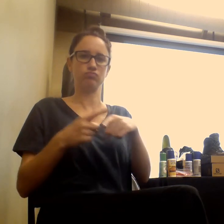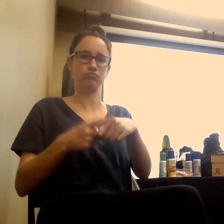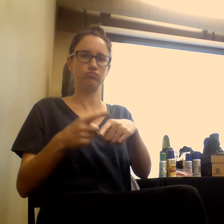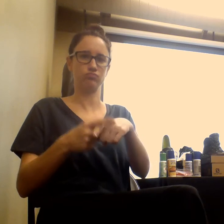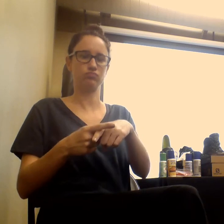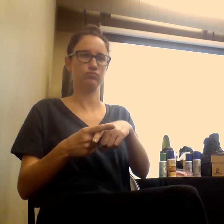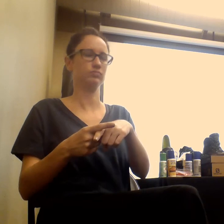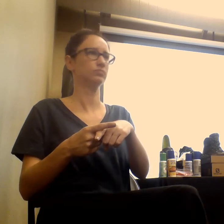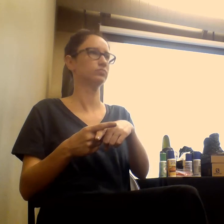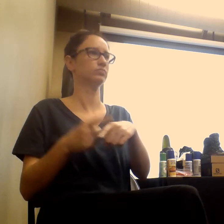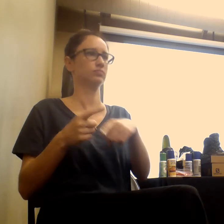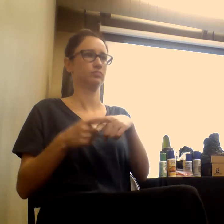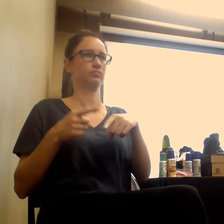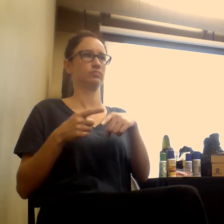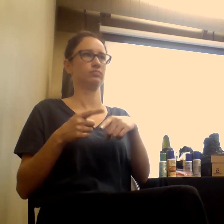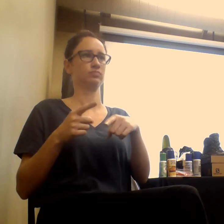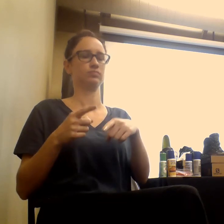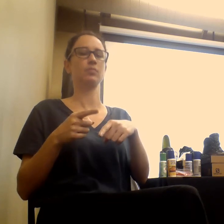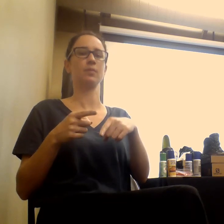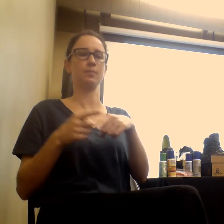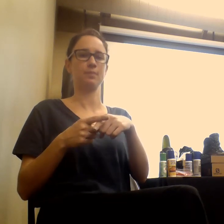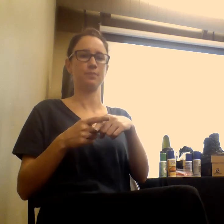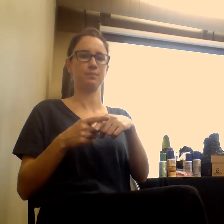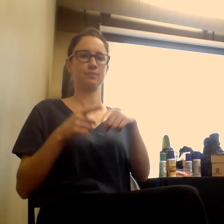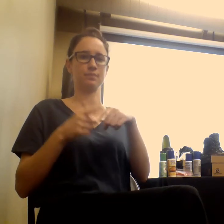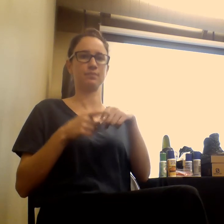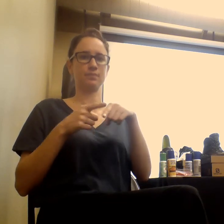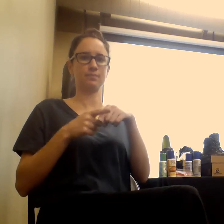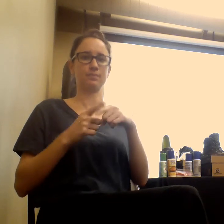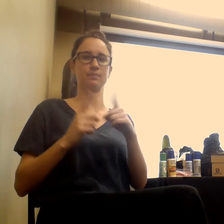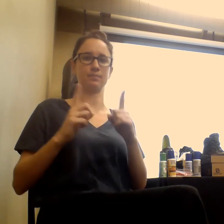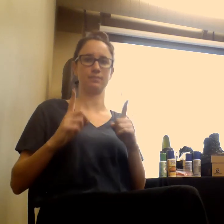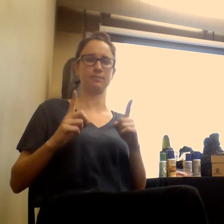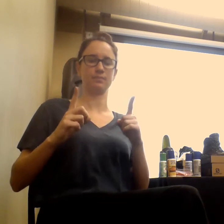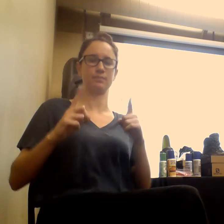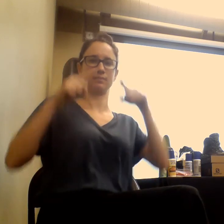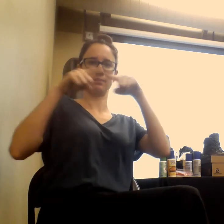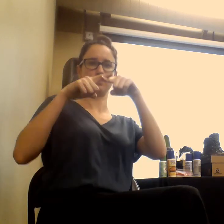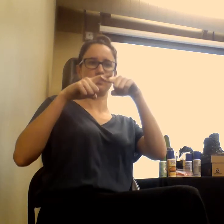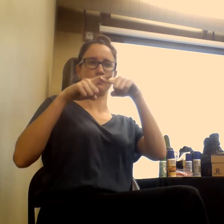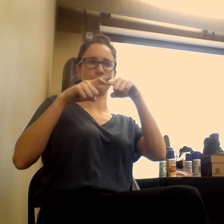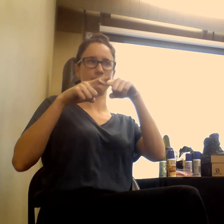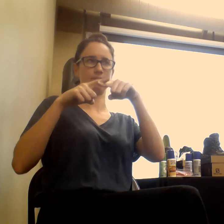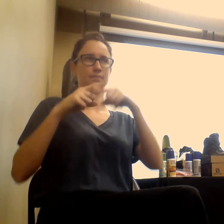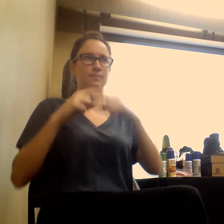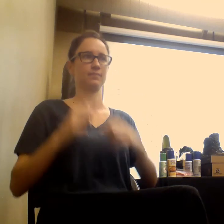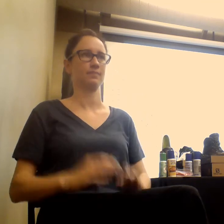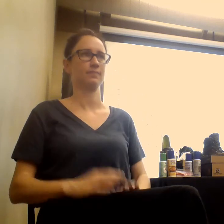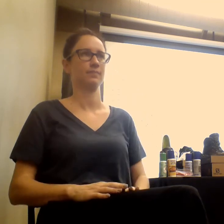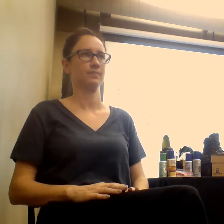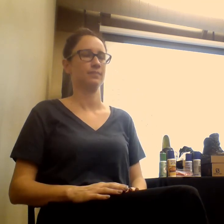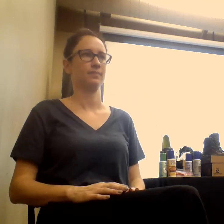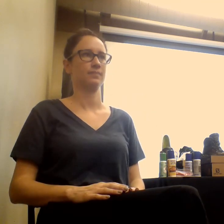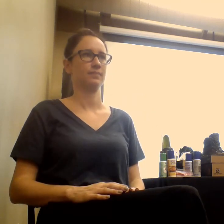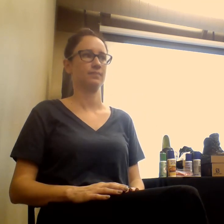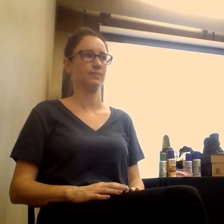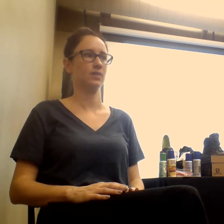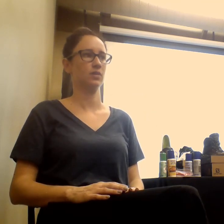Okay, now, some people might tie off right there. That's enough. You don't need anything else. Which is